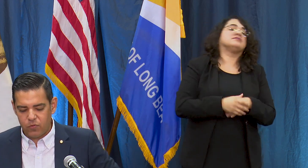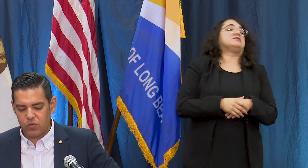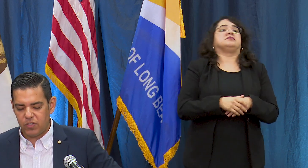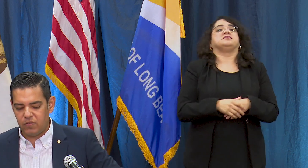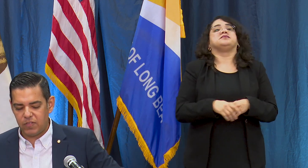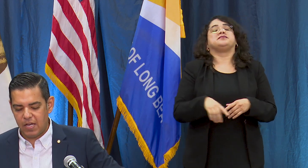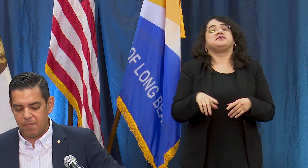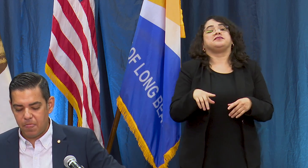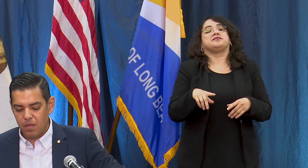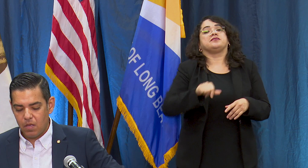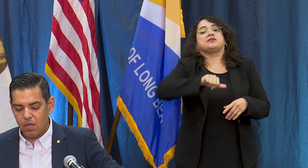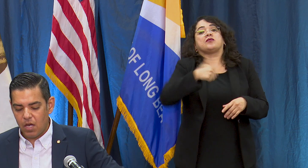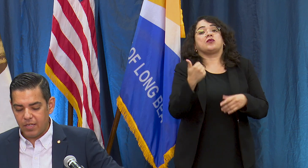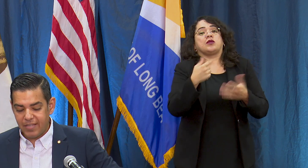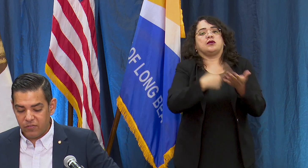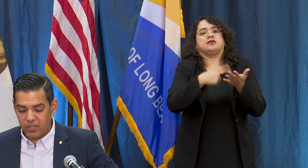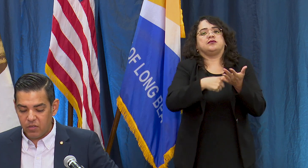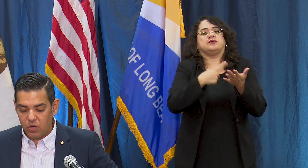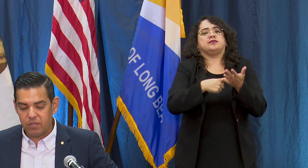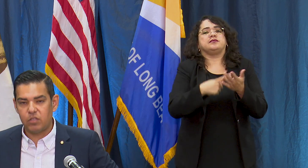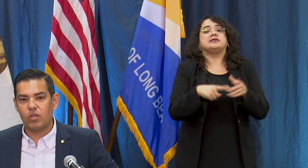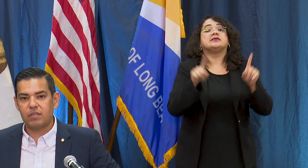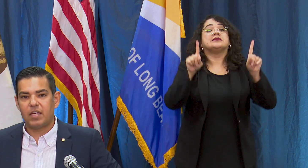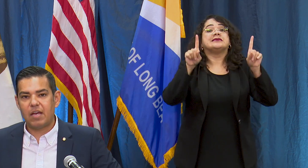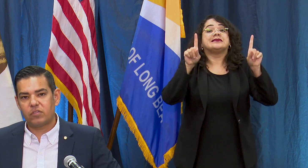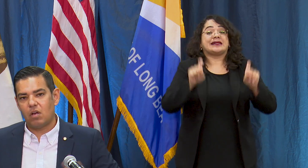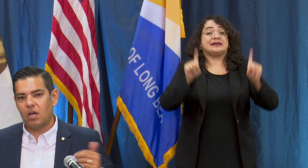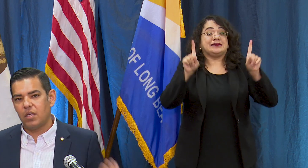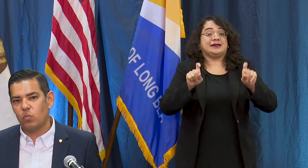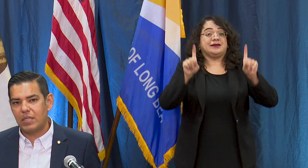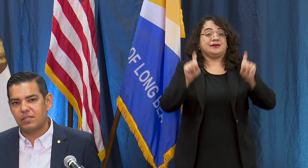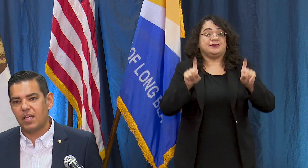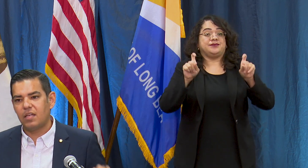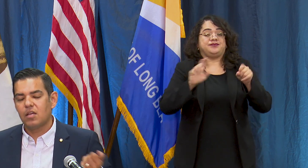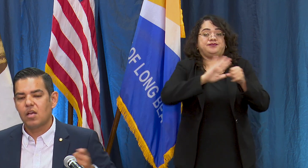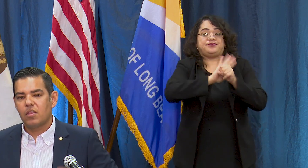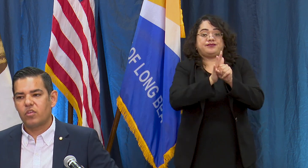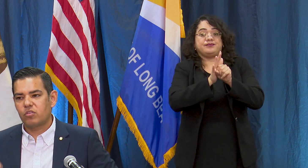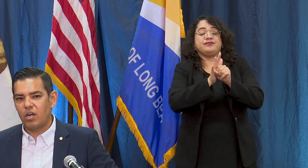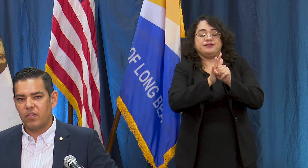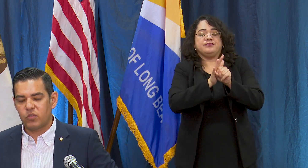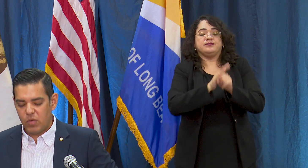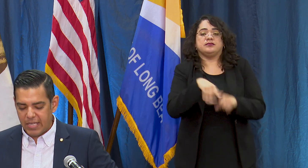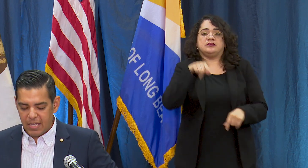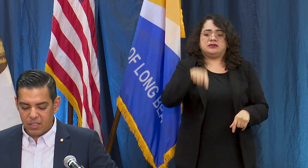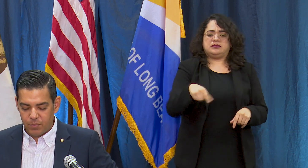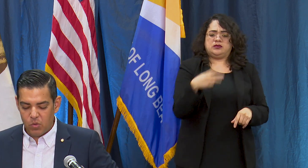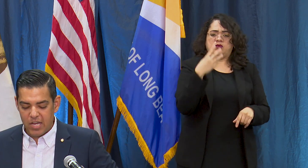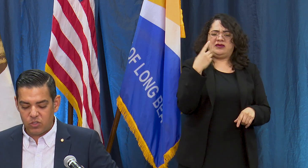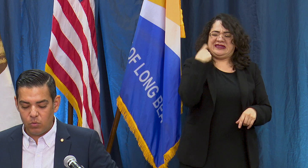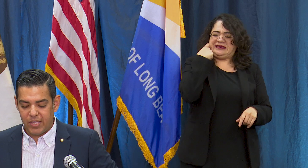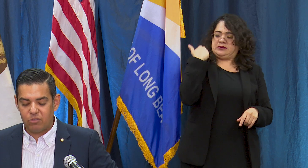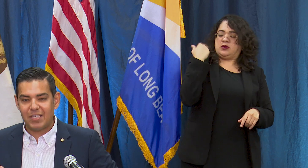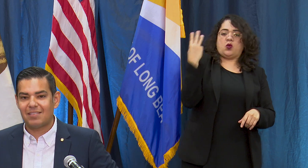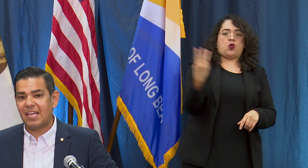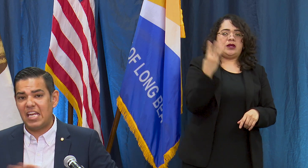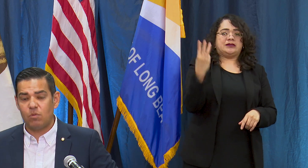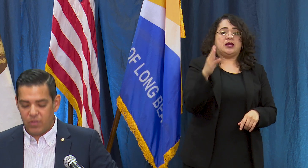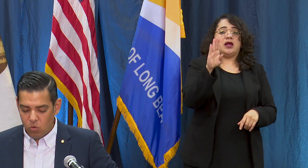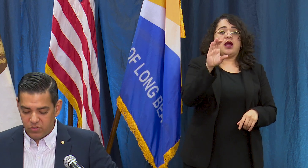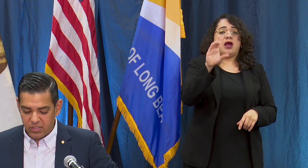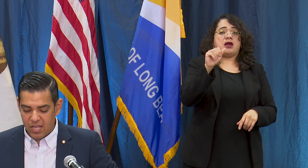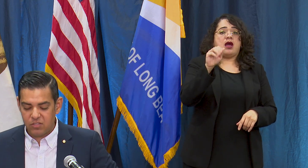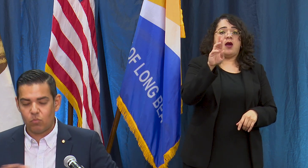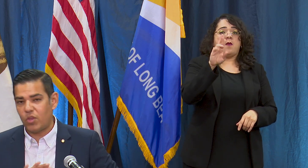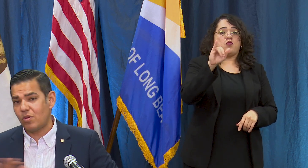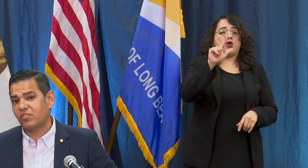topics. First is testing. As I announced on Wednesday, Starting this weekend, Cabrillo High School will now test anyone